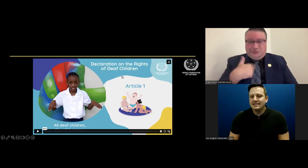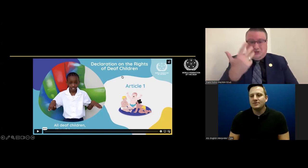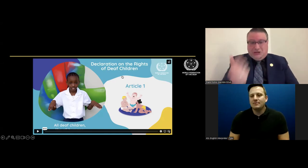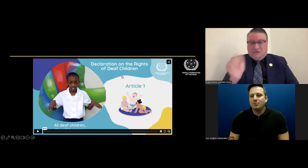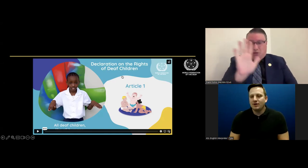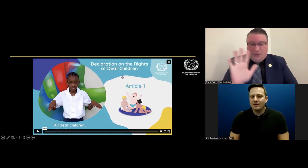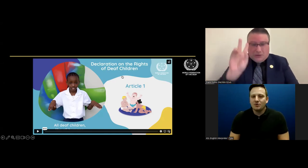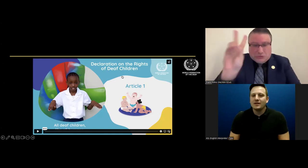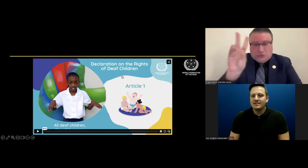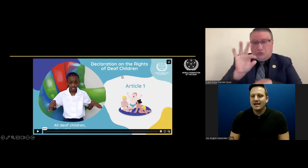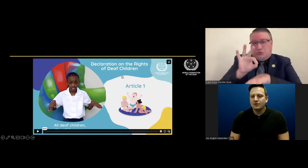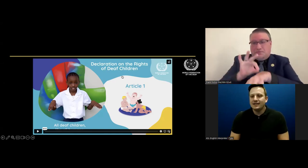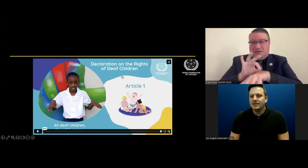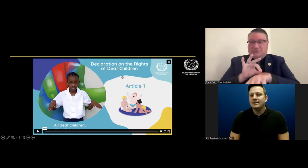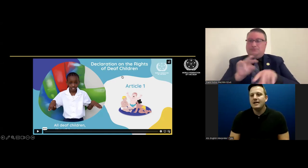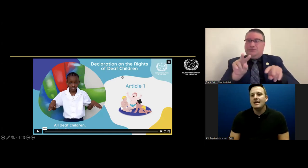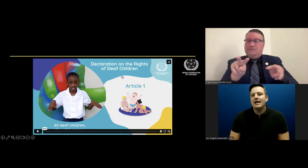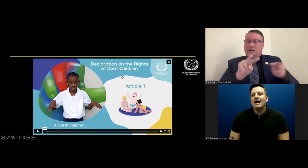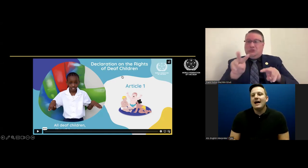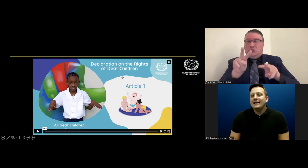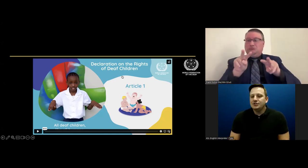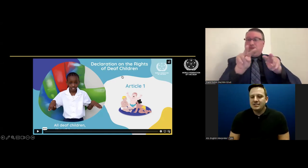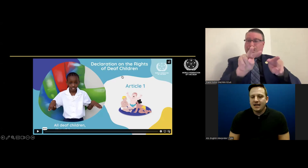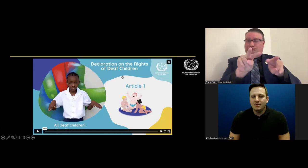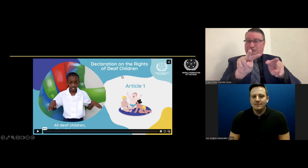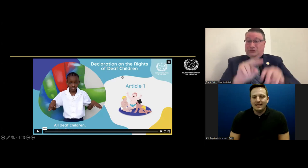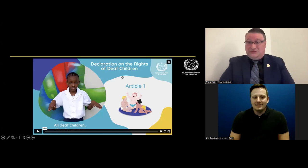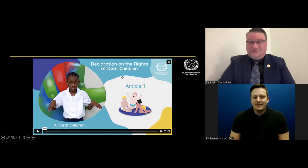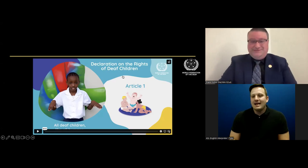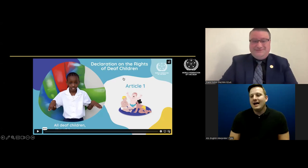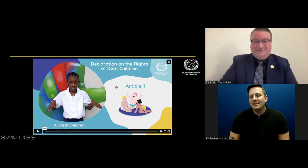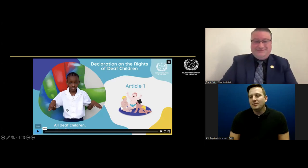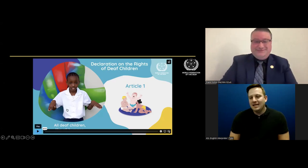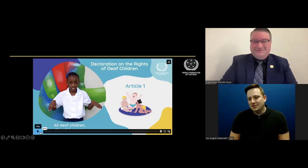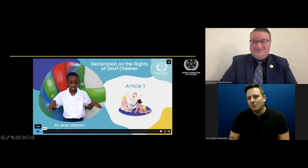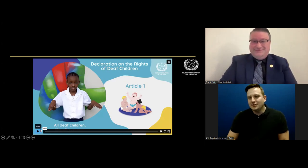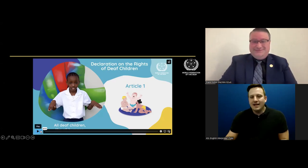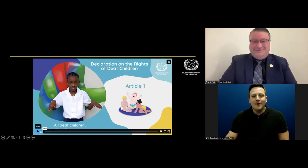out some important groundwork, this declaration, and it's just a couple of minutes that we'll take to watch it now.